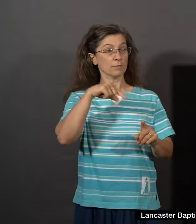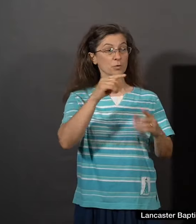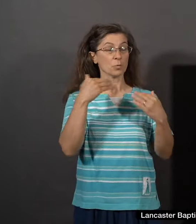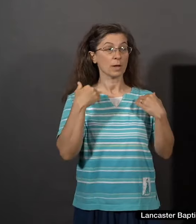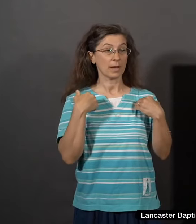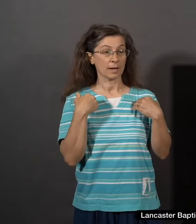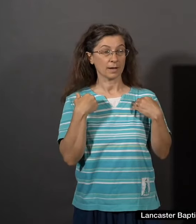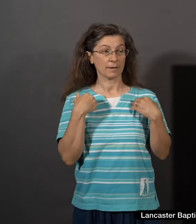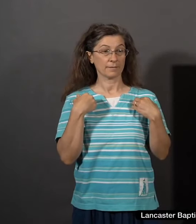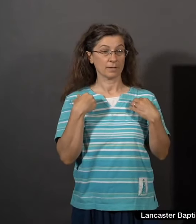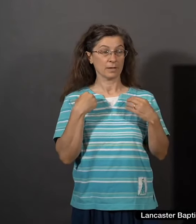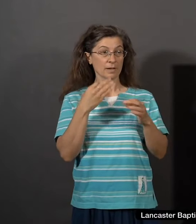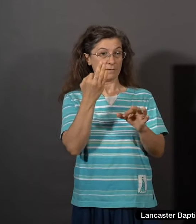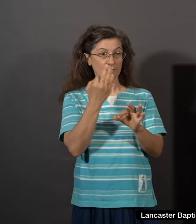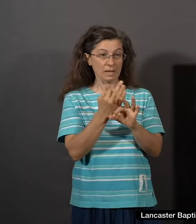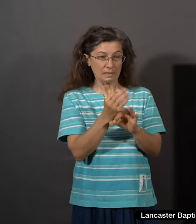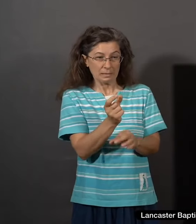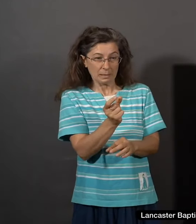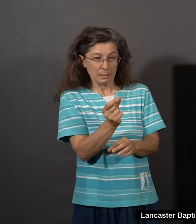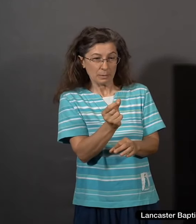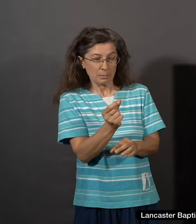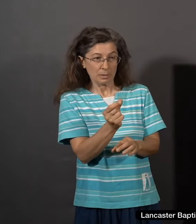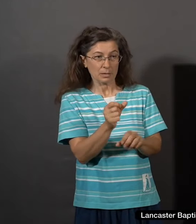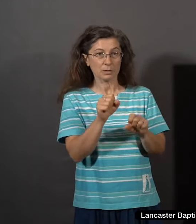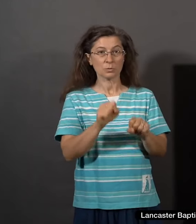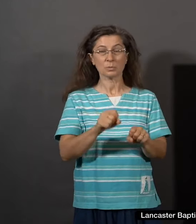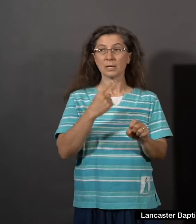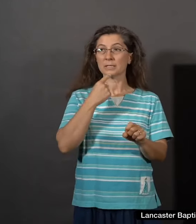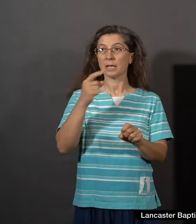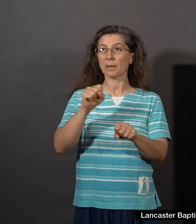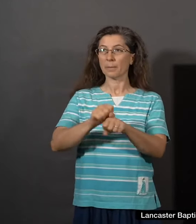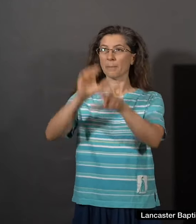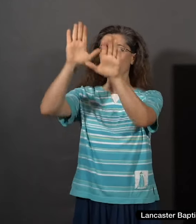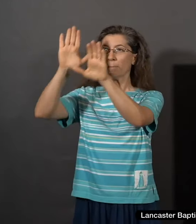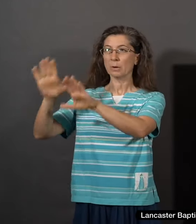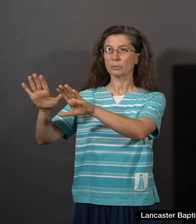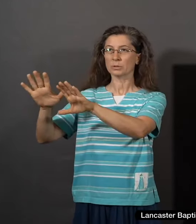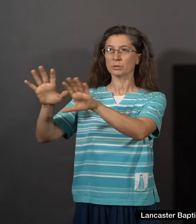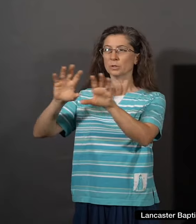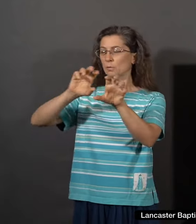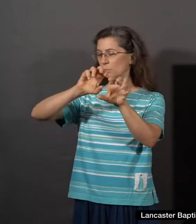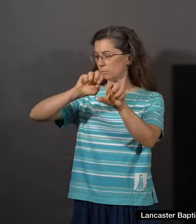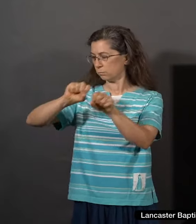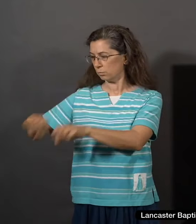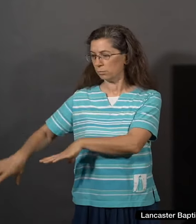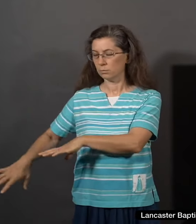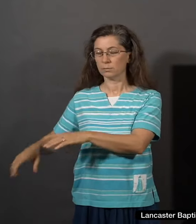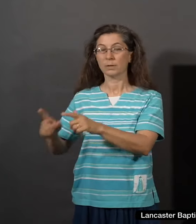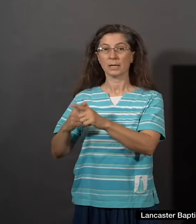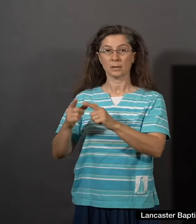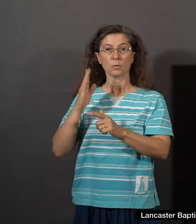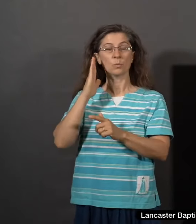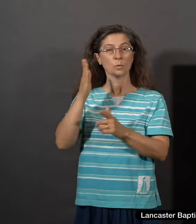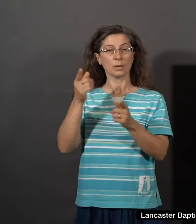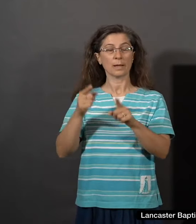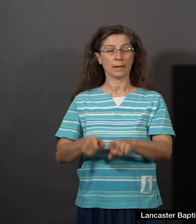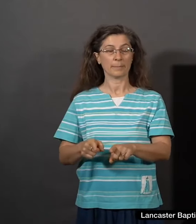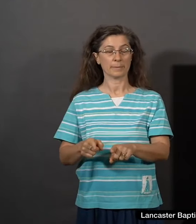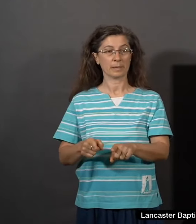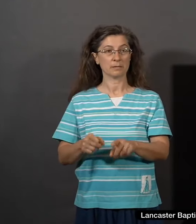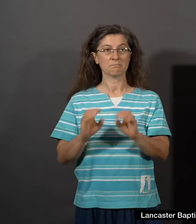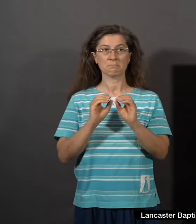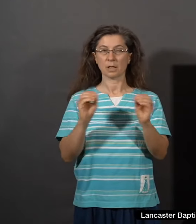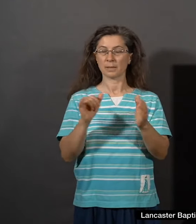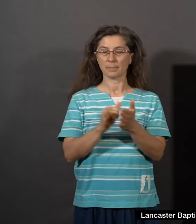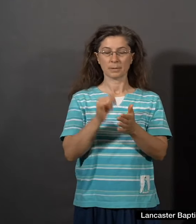and and to yonder place and it shall remove and nothing shall be impossible unto you how be